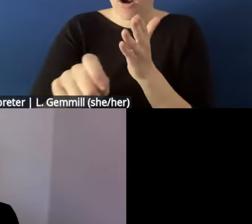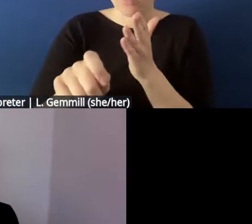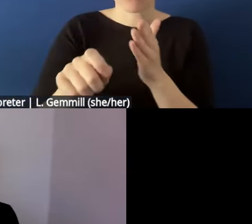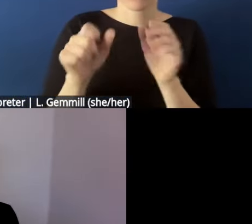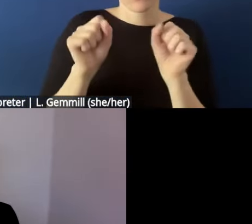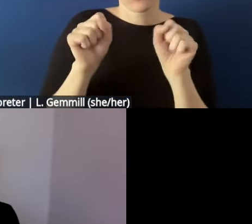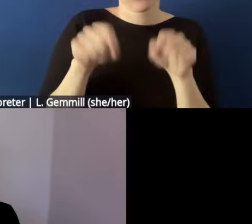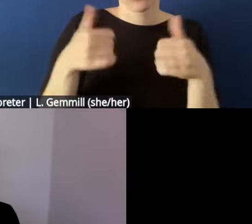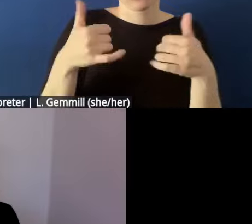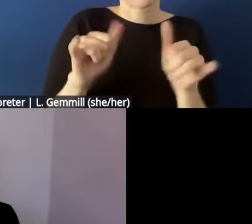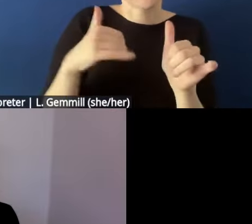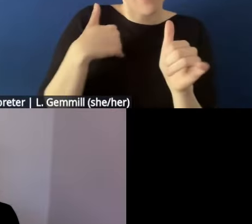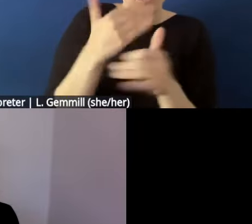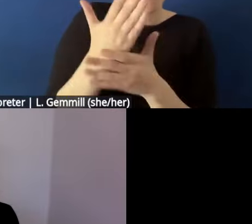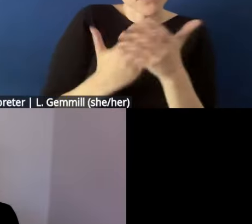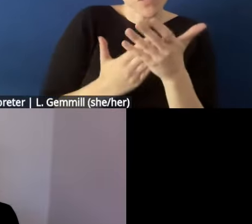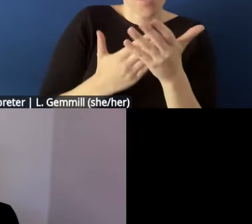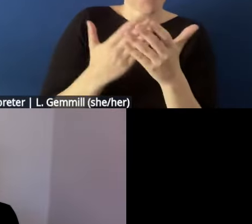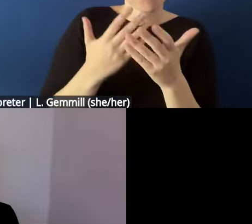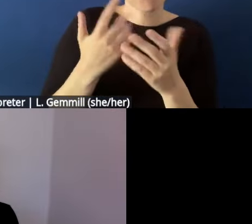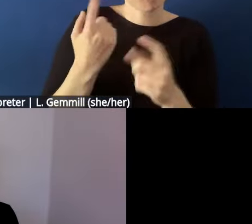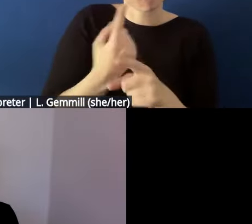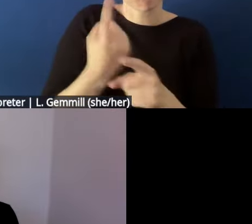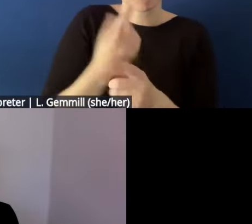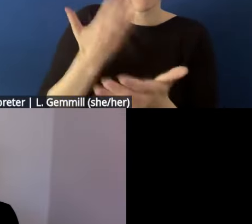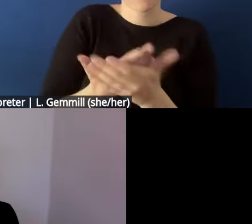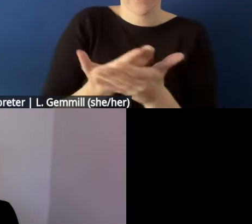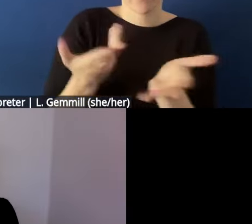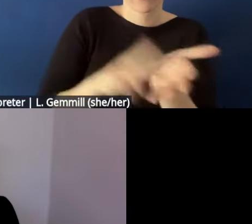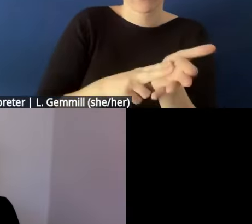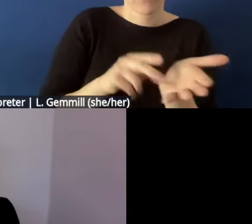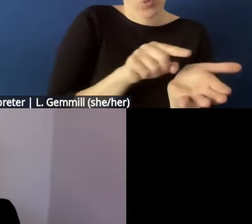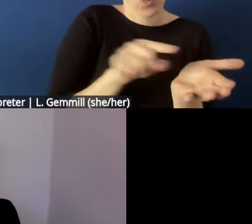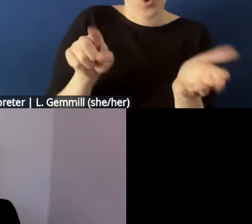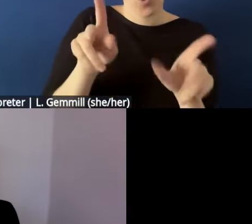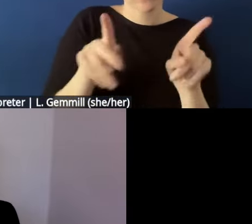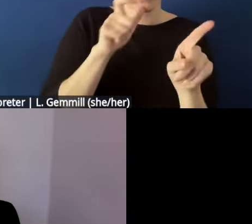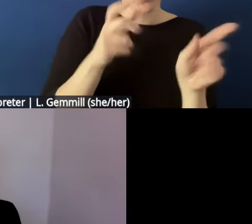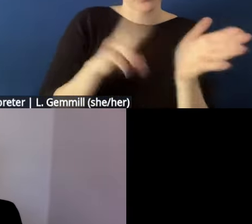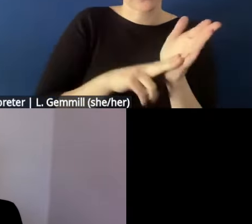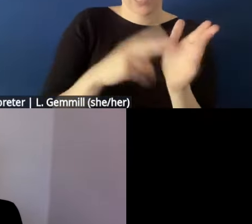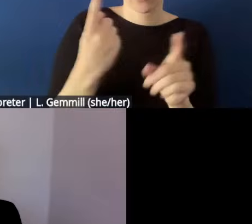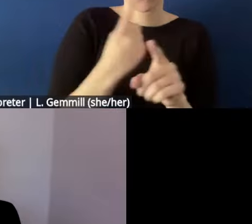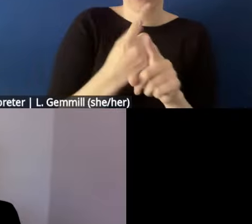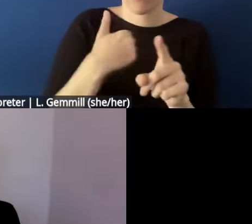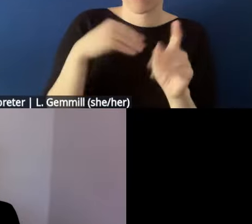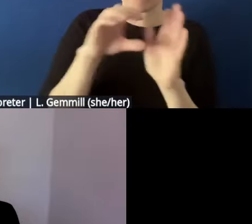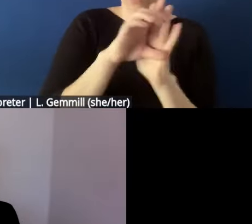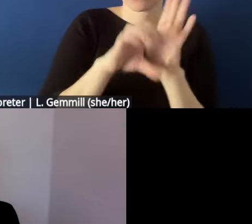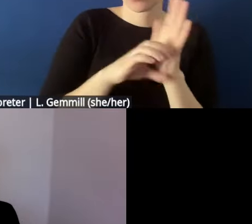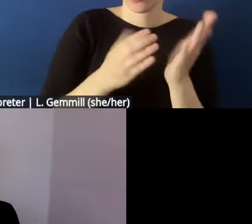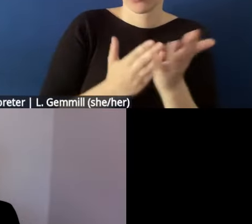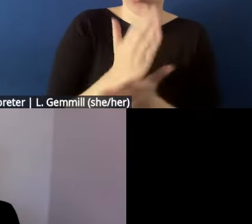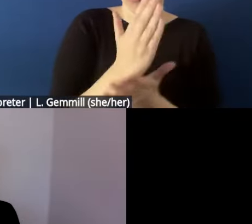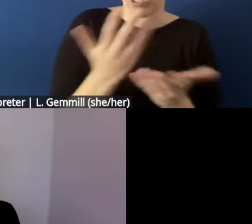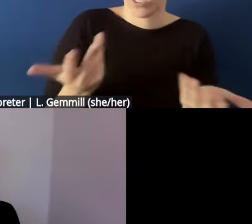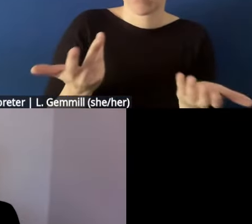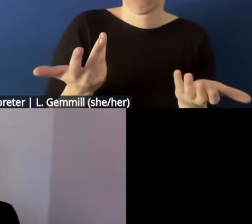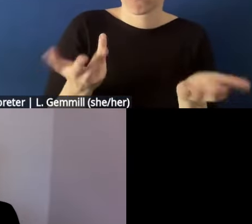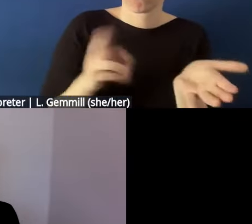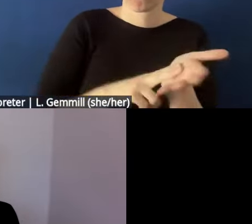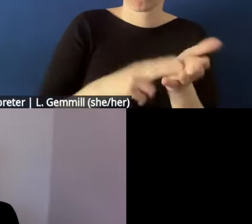be valid signatures on there. And those people have constitutionally protected rights if they believe that they signed it in good faith, right? So I do think taking